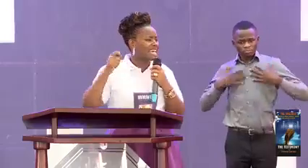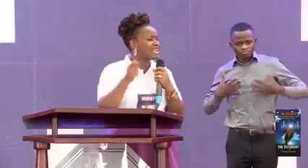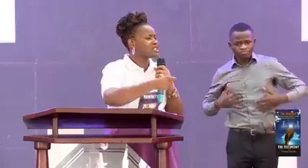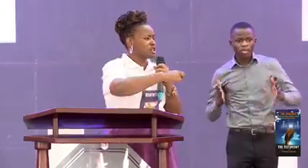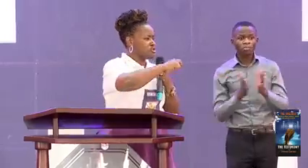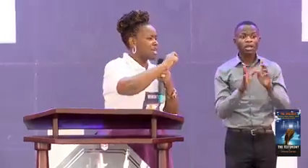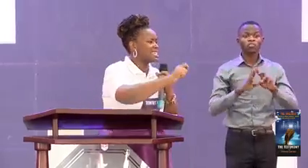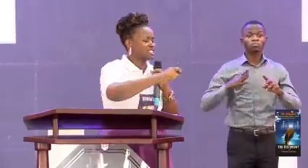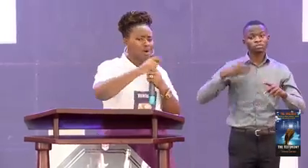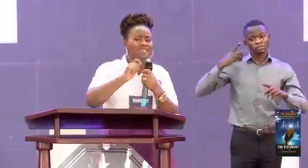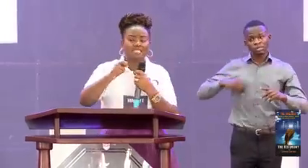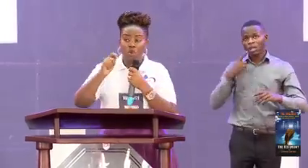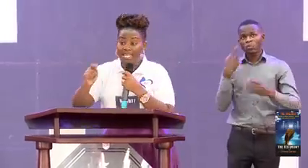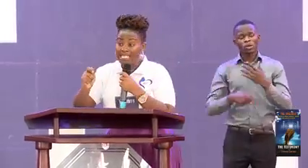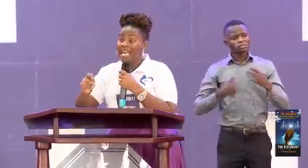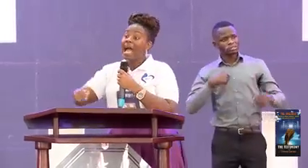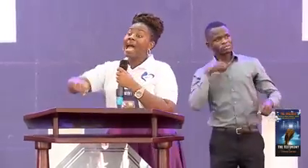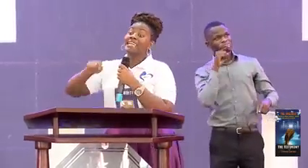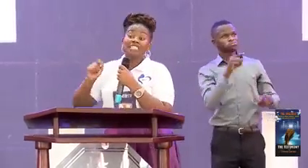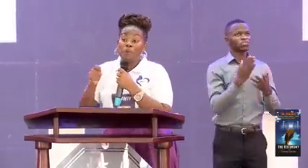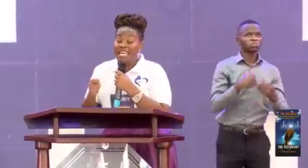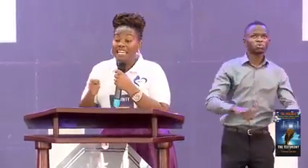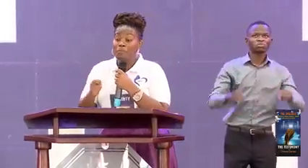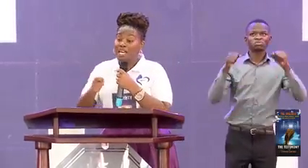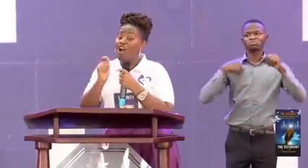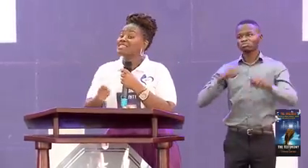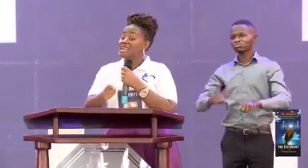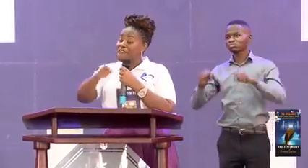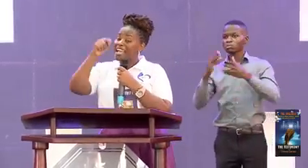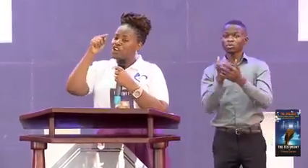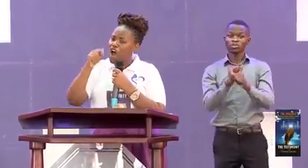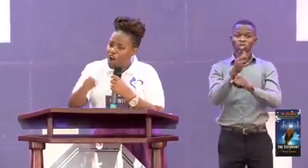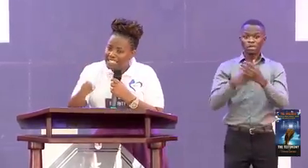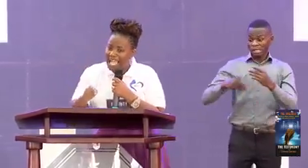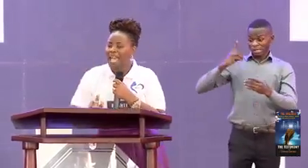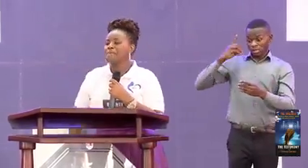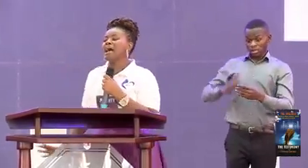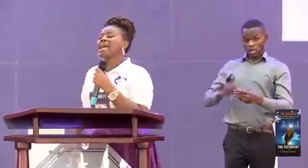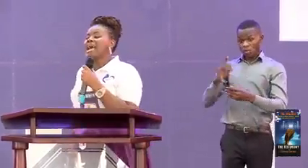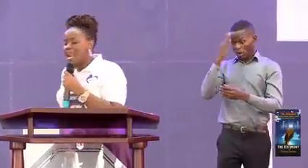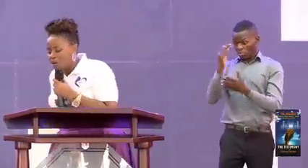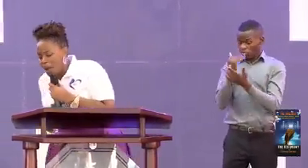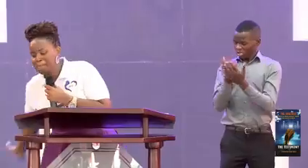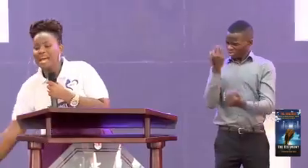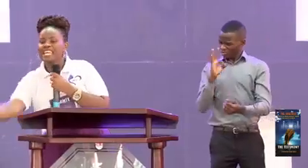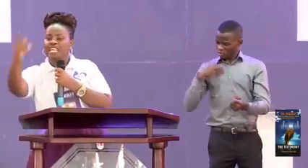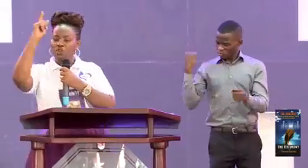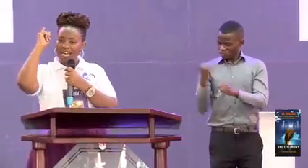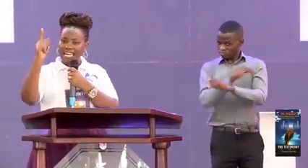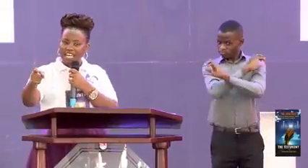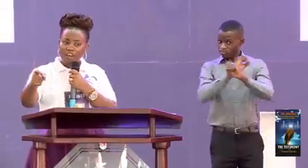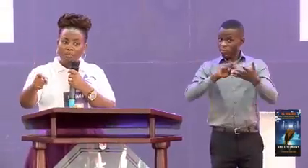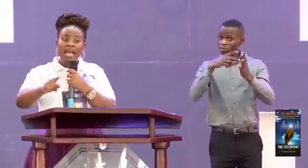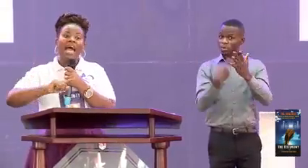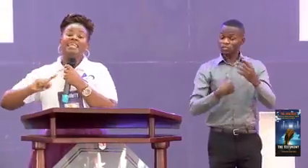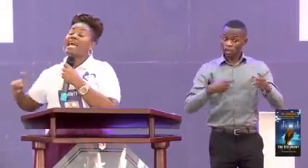I discipline my carnality that tells me you are this, you are this, you are this. I discipline it because if I don't, I may allure many into